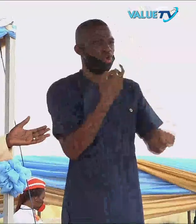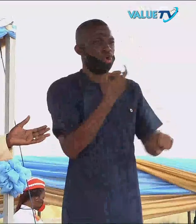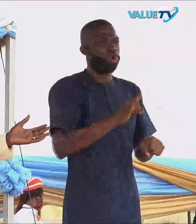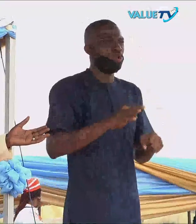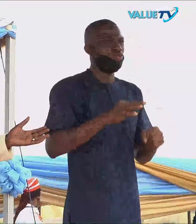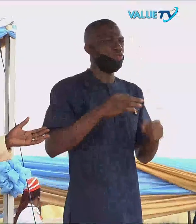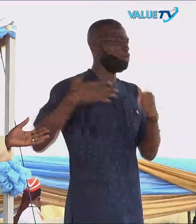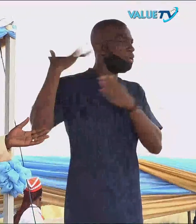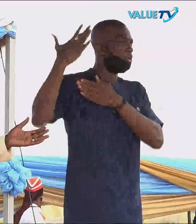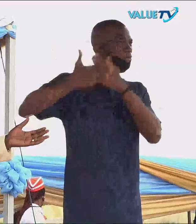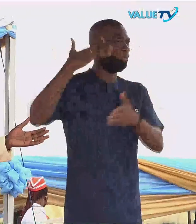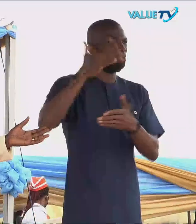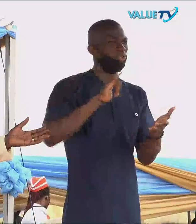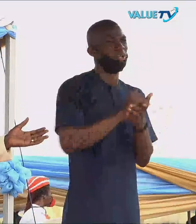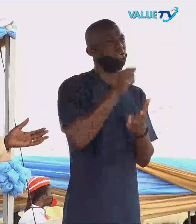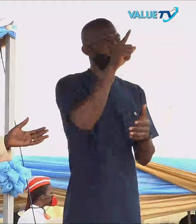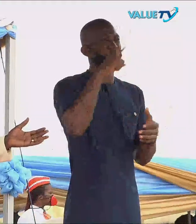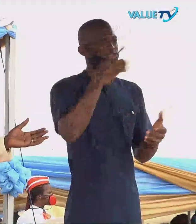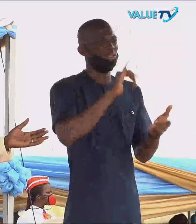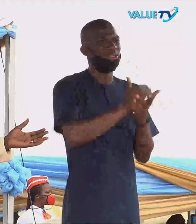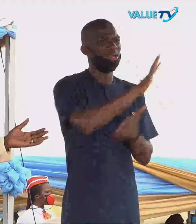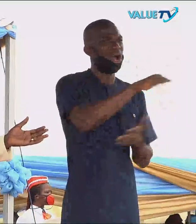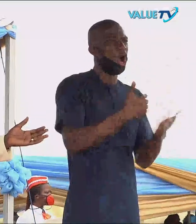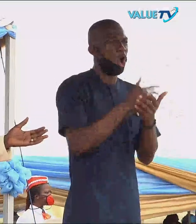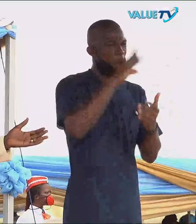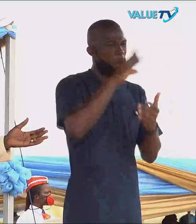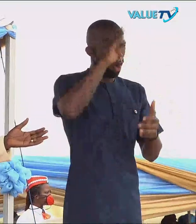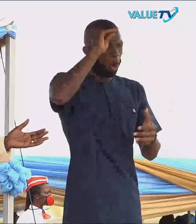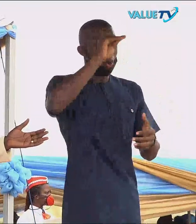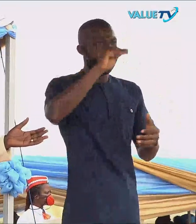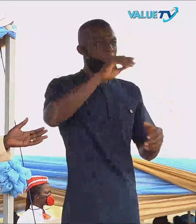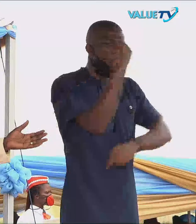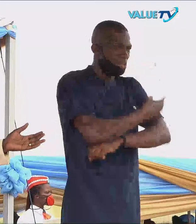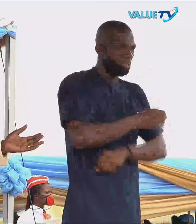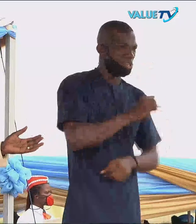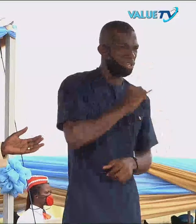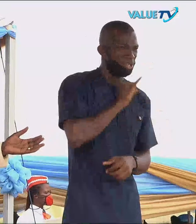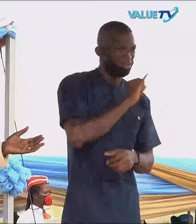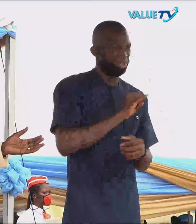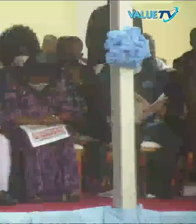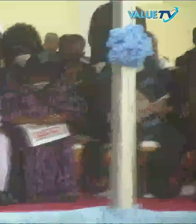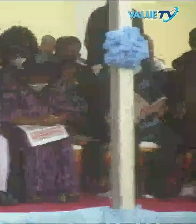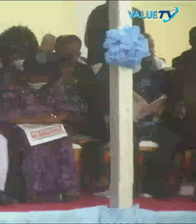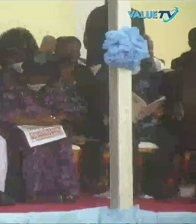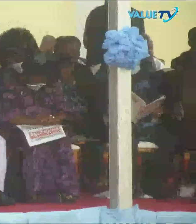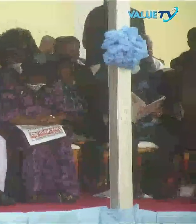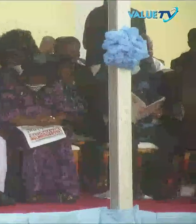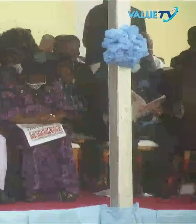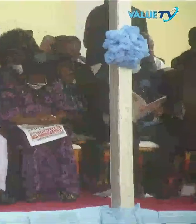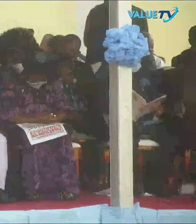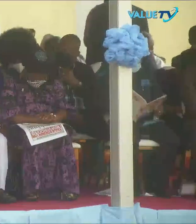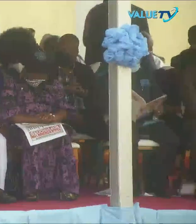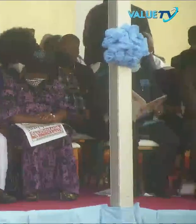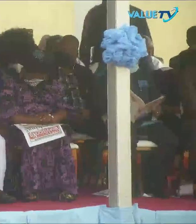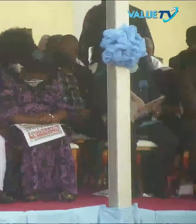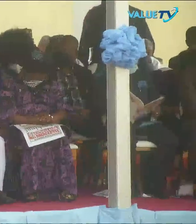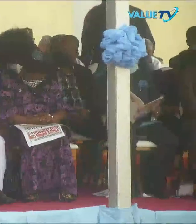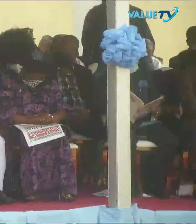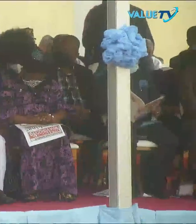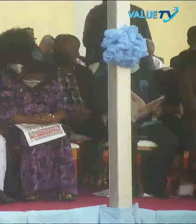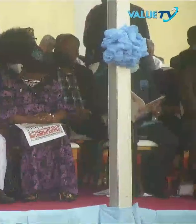thou says that every man's days I am marked from heaven, and when the days are